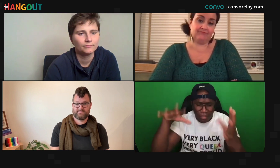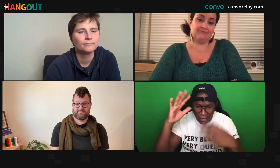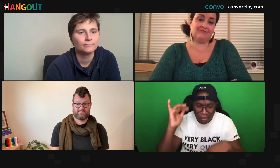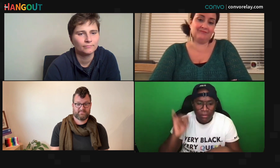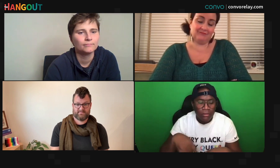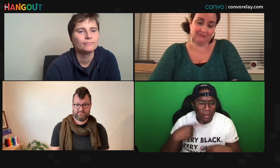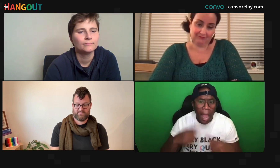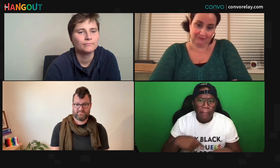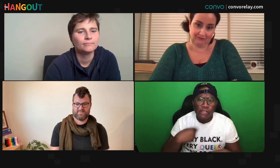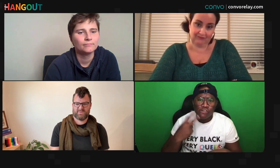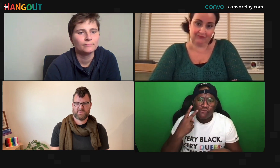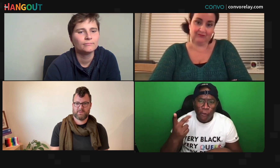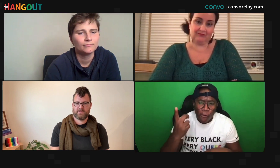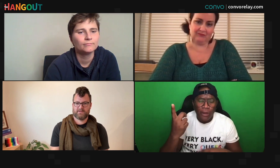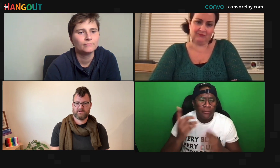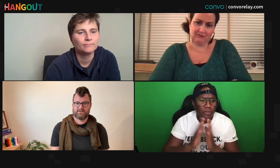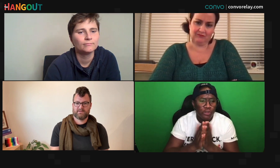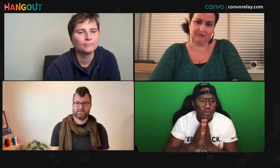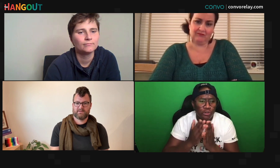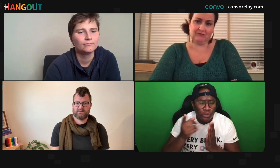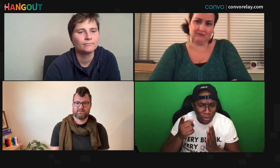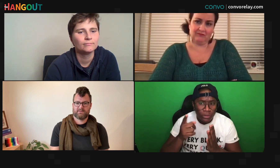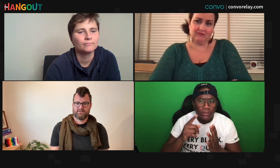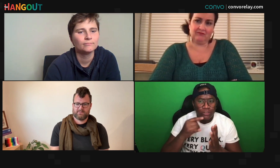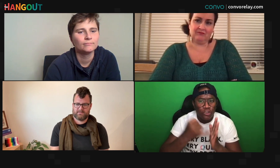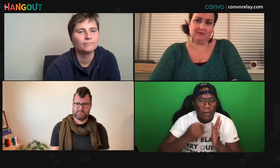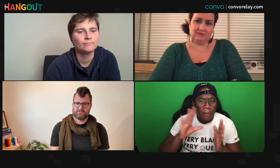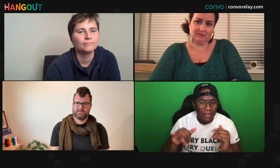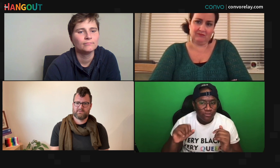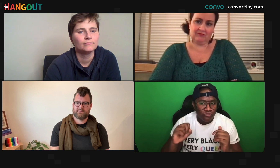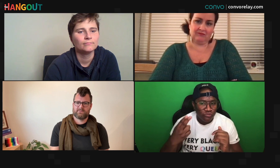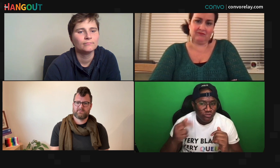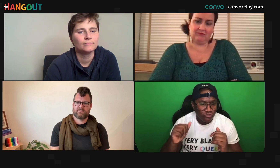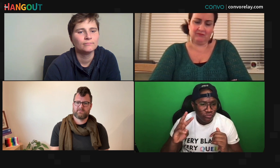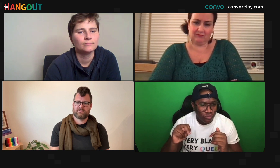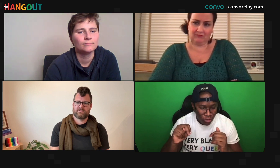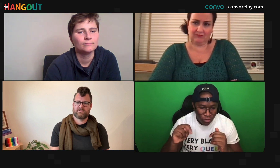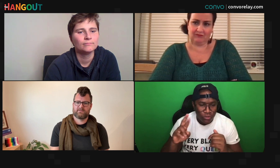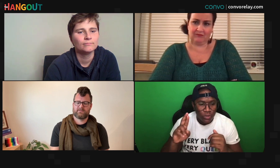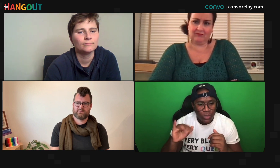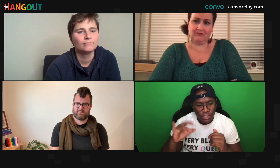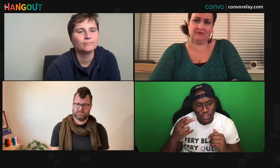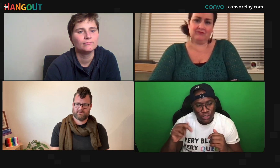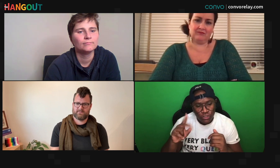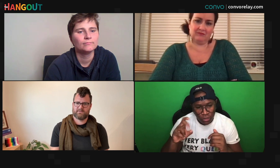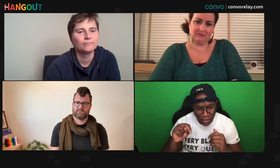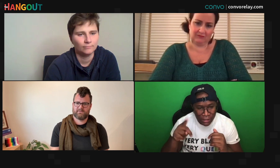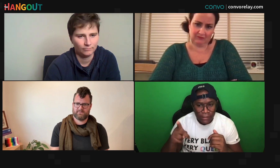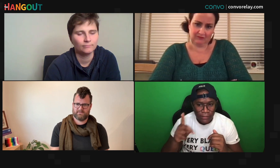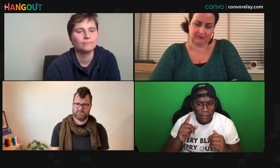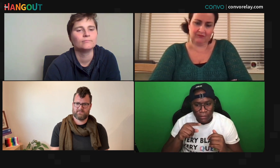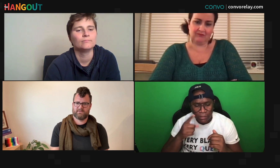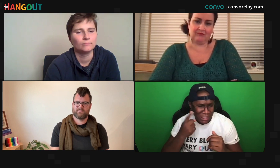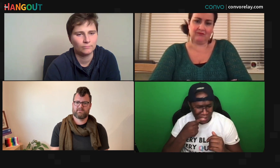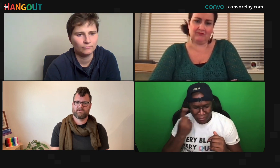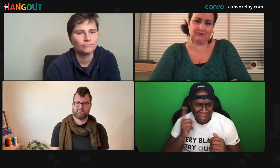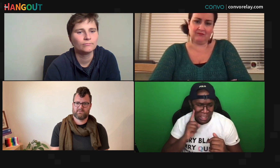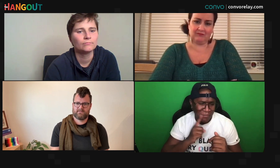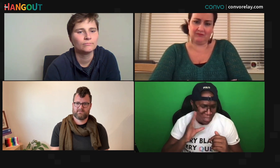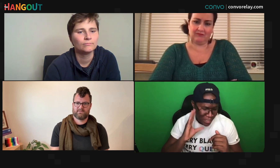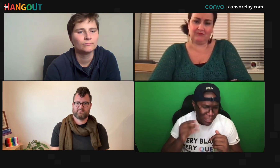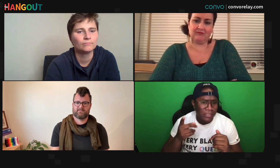Lives Matter, BLM, that was occurring during that time frame. And I saw a book. It was written by Sean